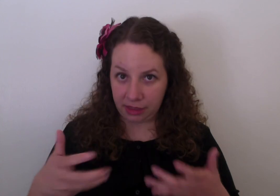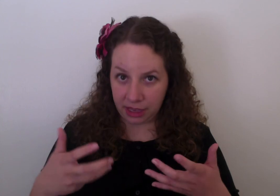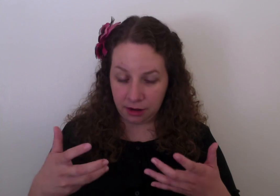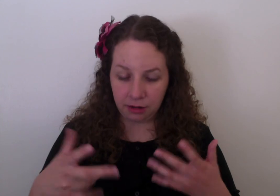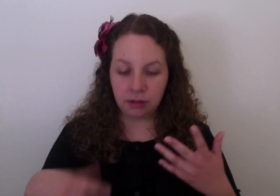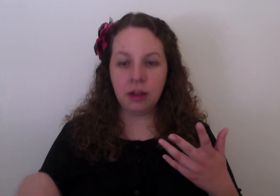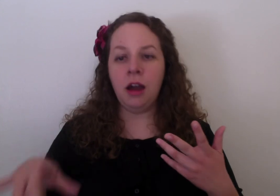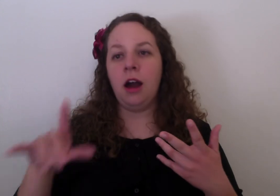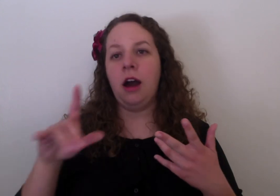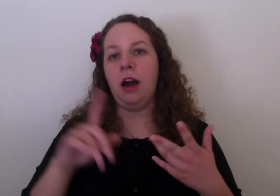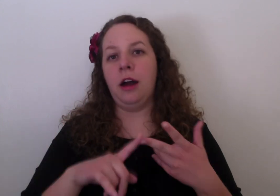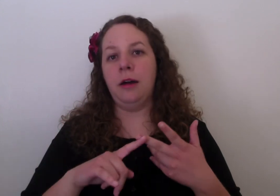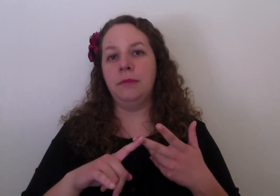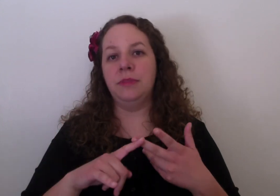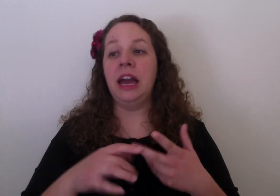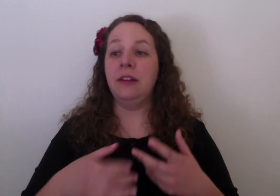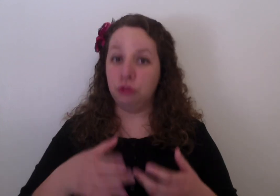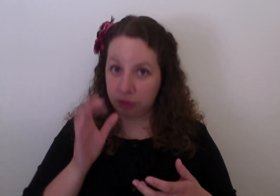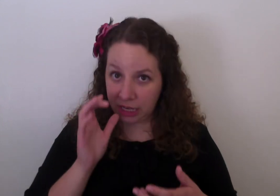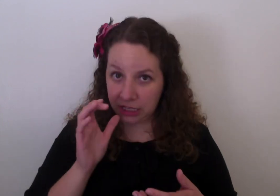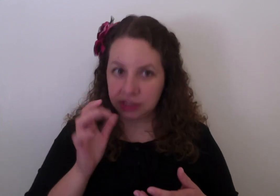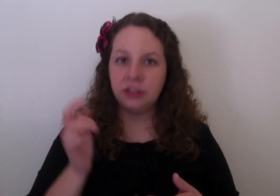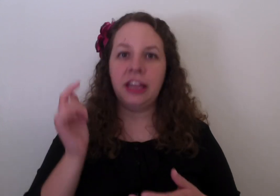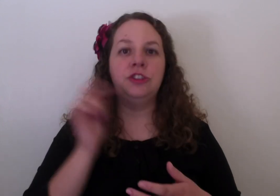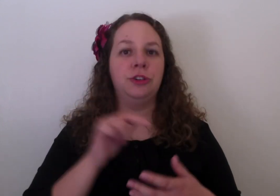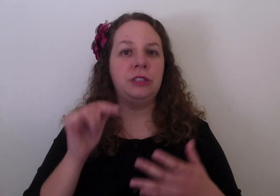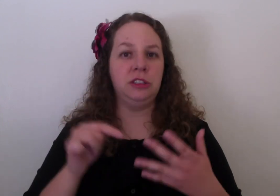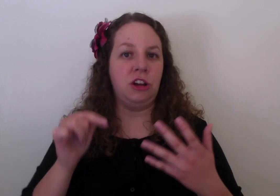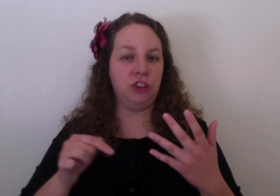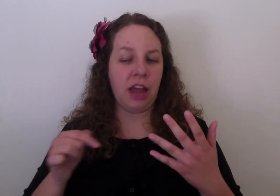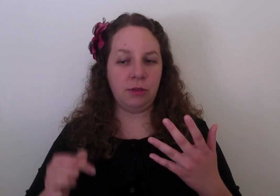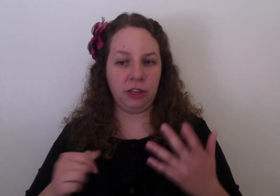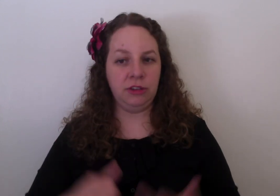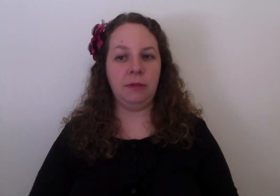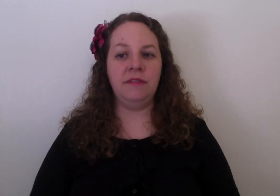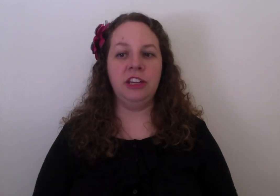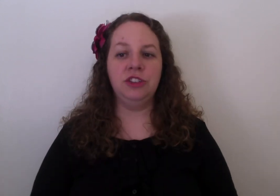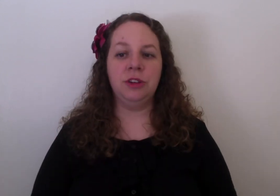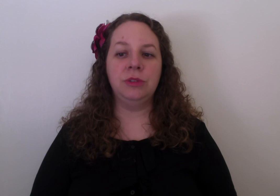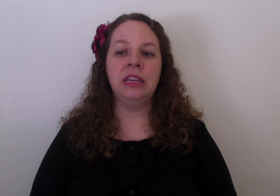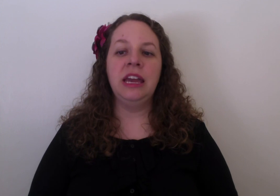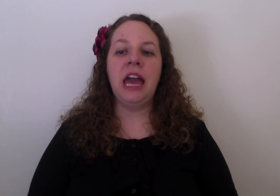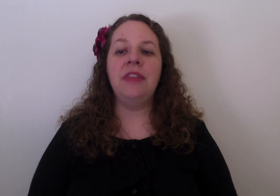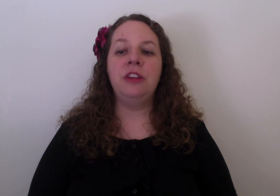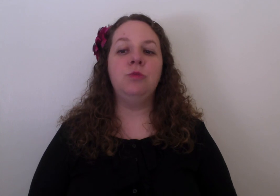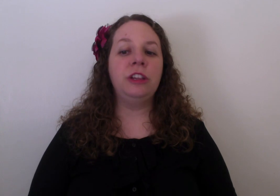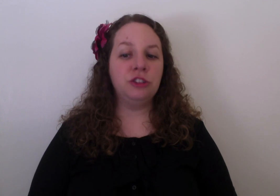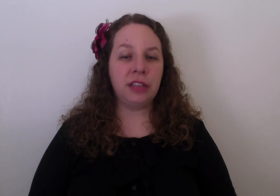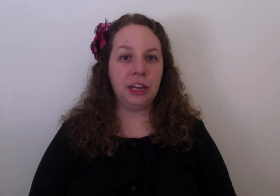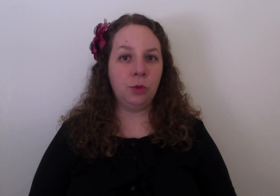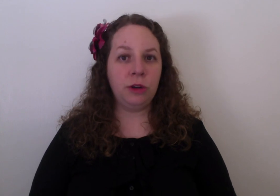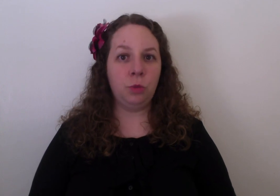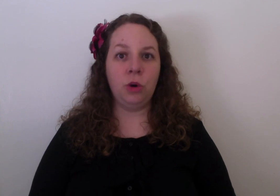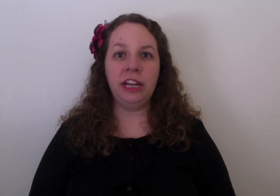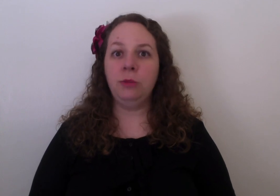salad, they have drinks, okay, so you're going to nod your head while you name off each of those. And then when you're signing one warning,